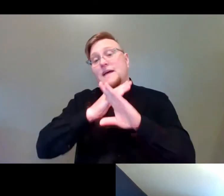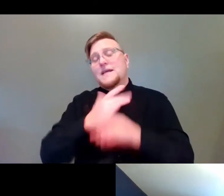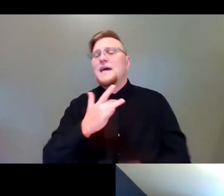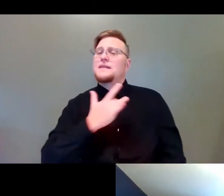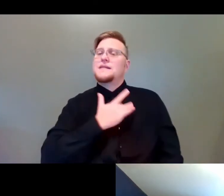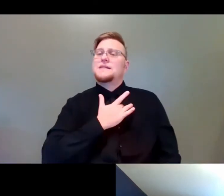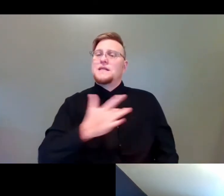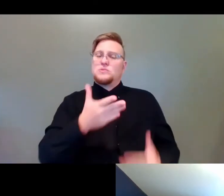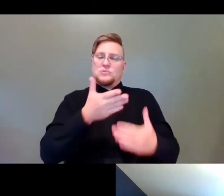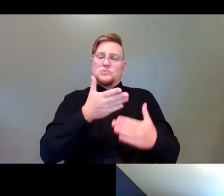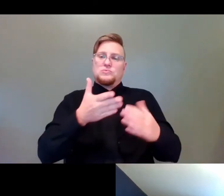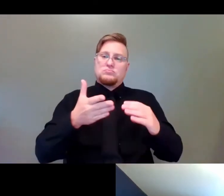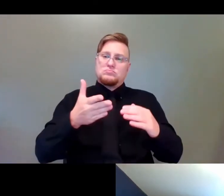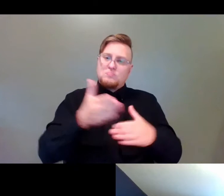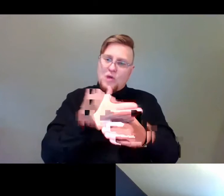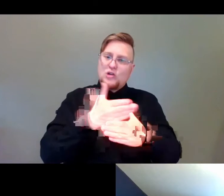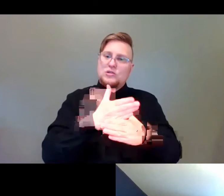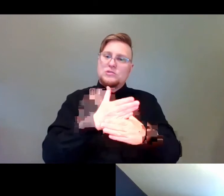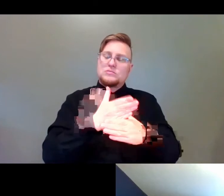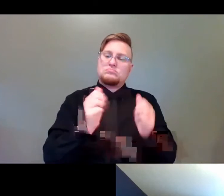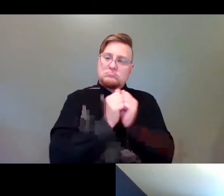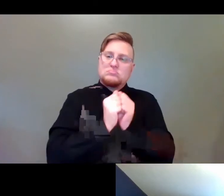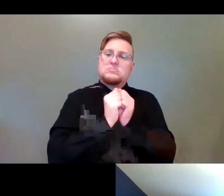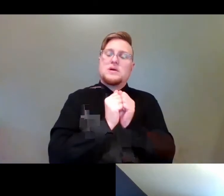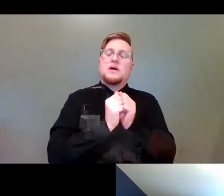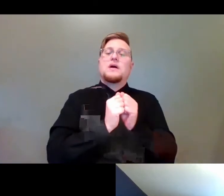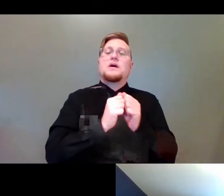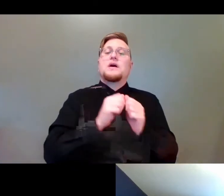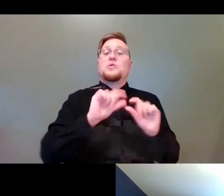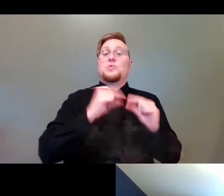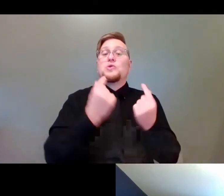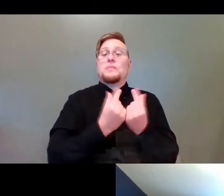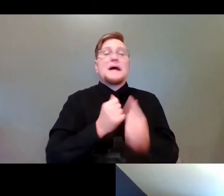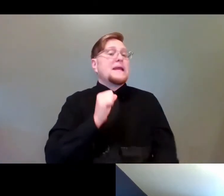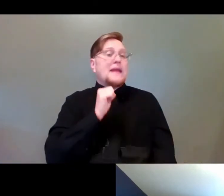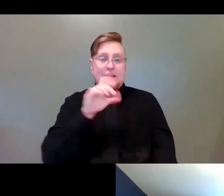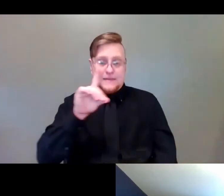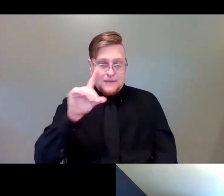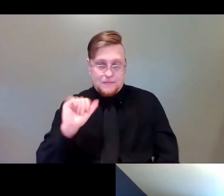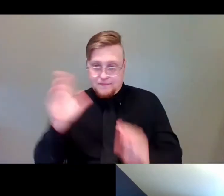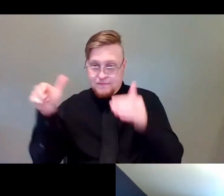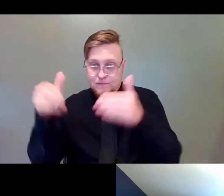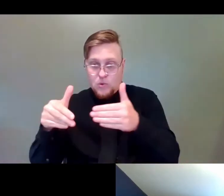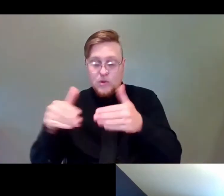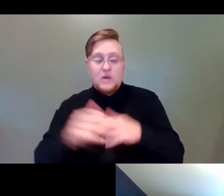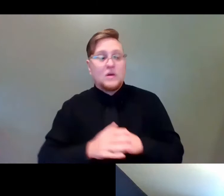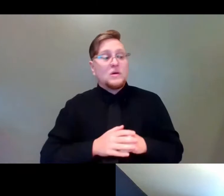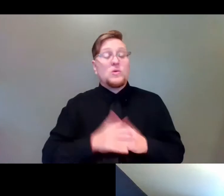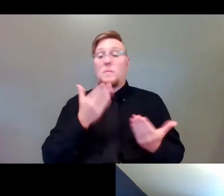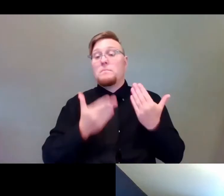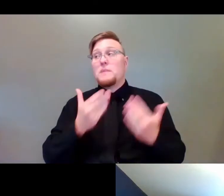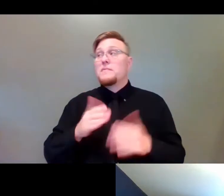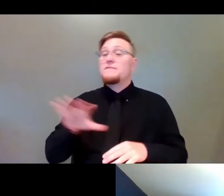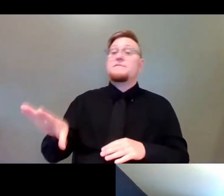an organization that does violence prevention, an organization that does reproductive health.